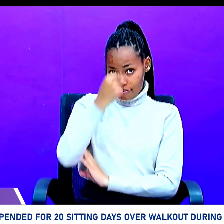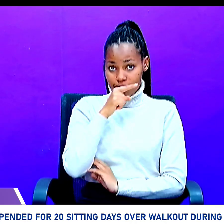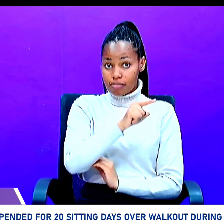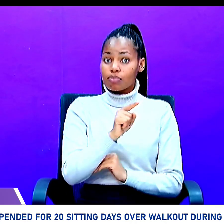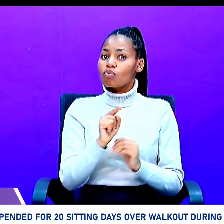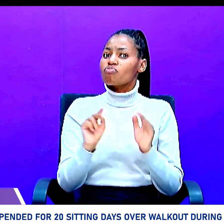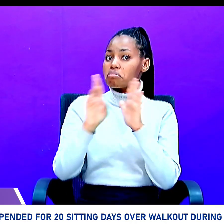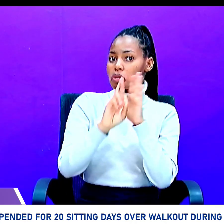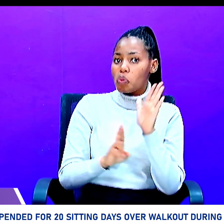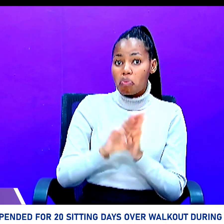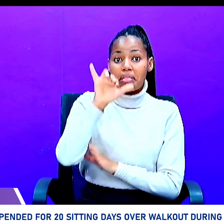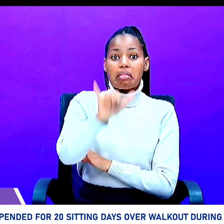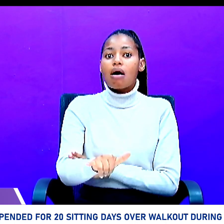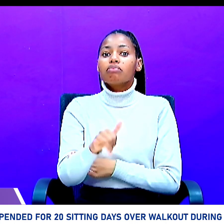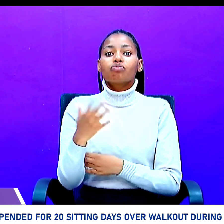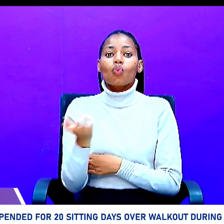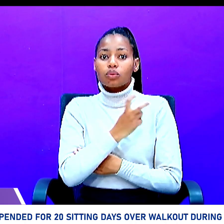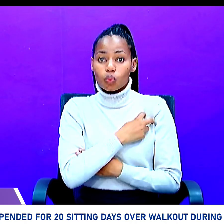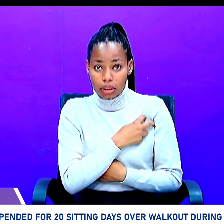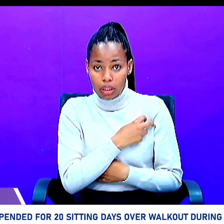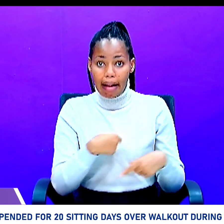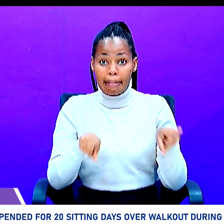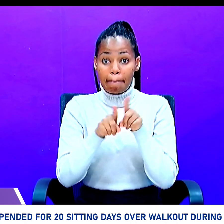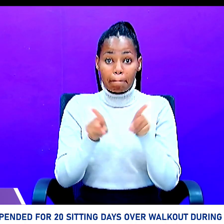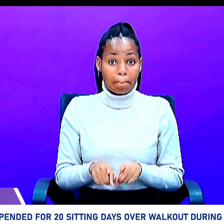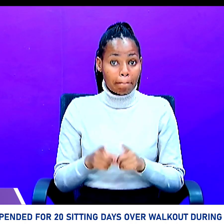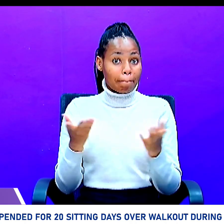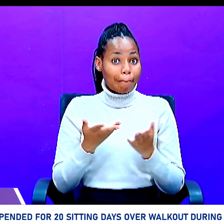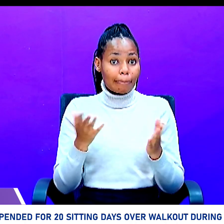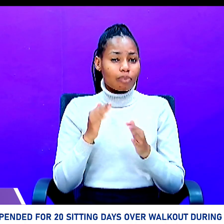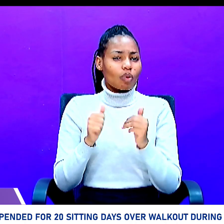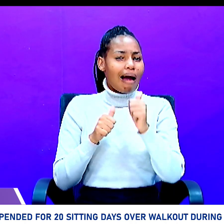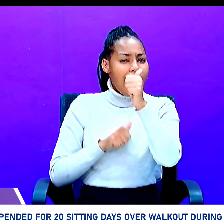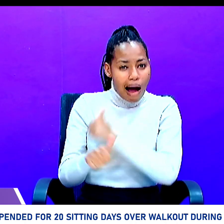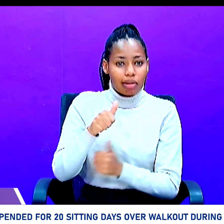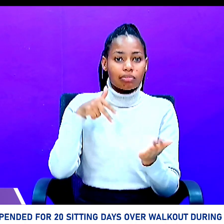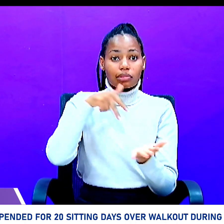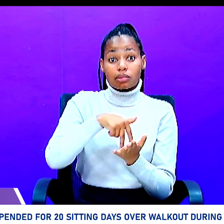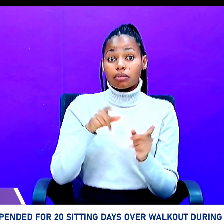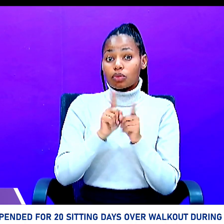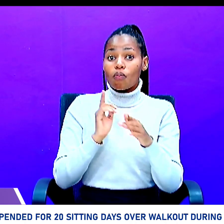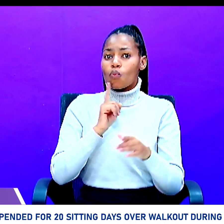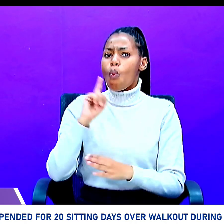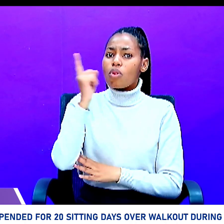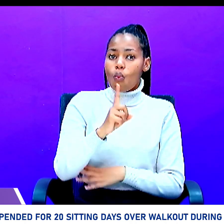Moses Wetangula ruled that her conduct amounted to contempt under Standing Order 107,